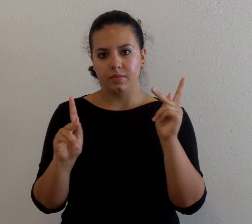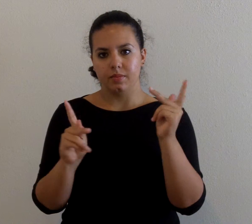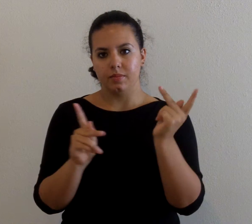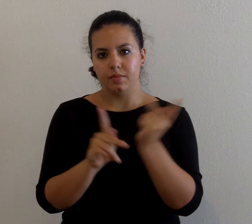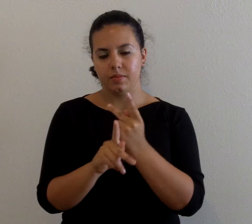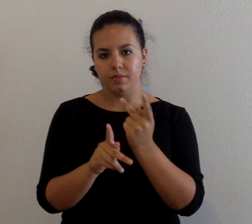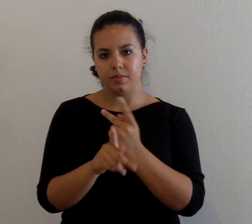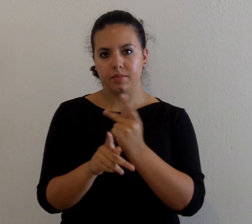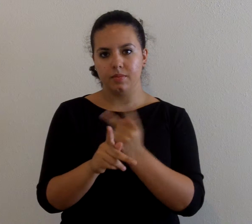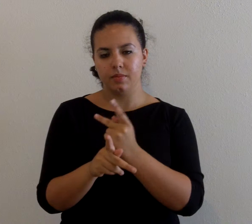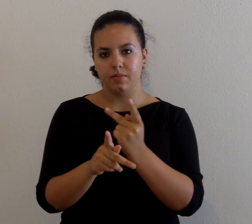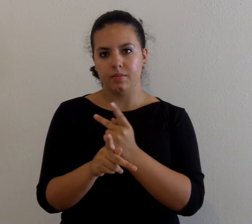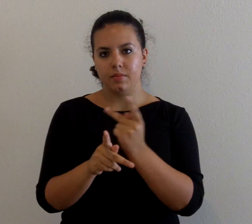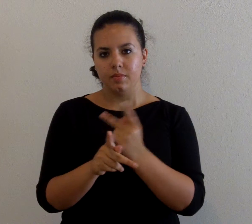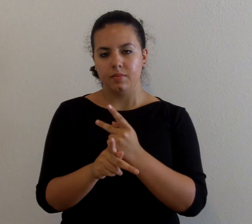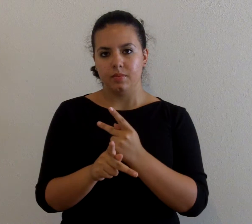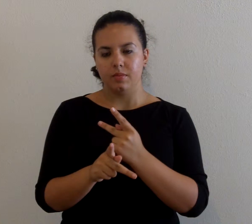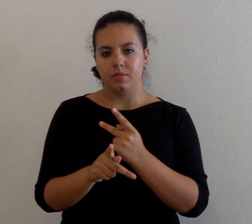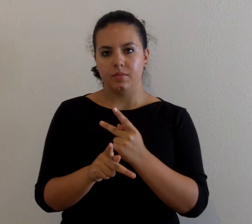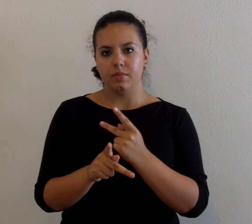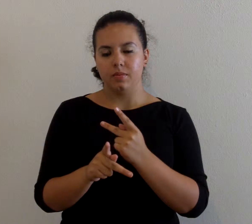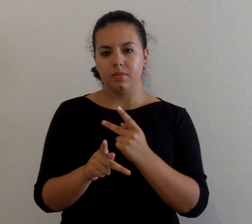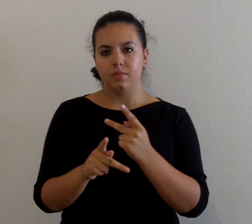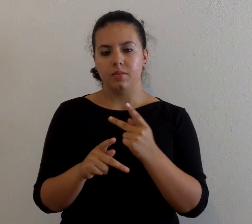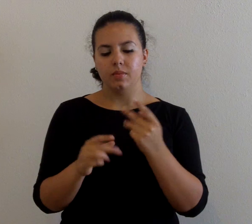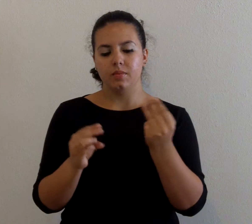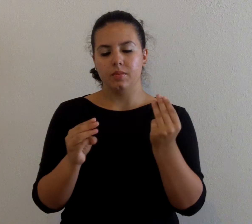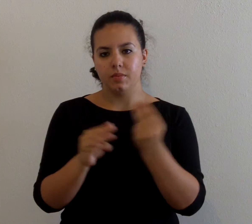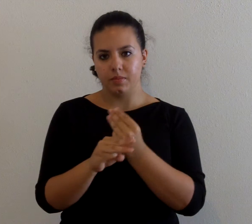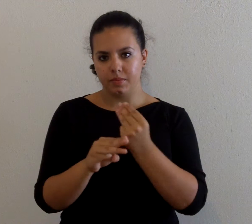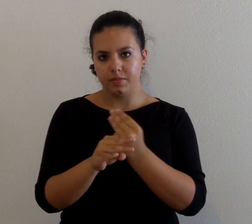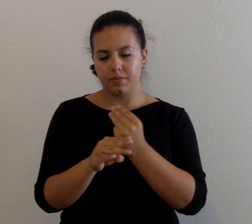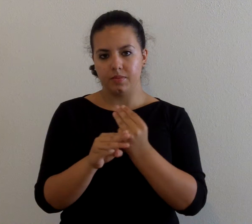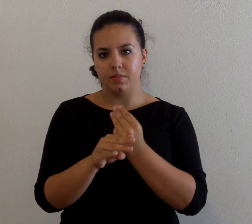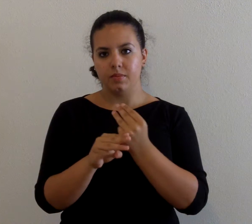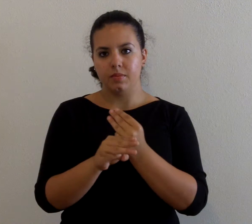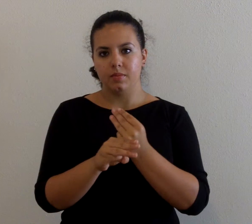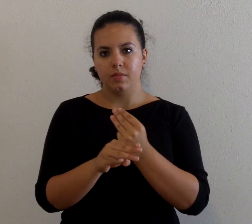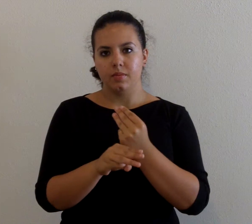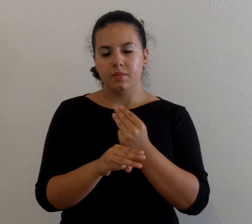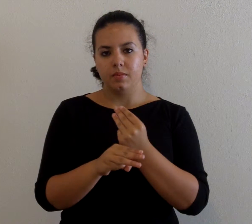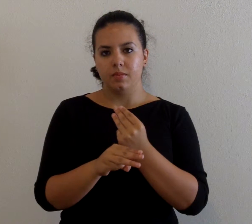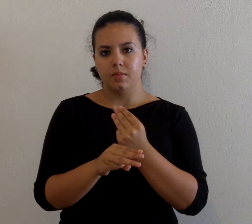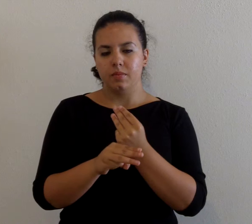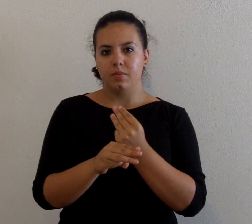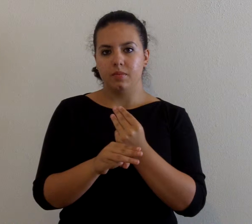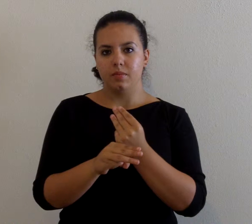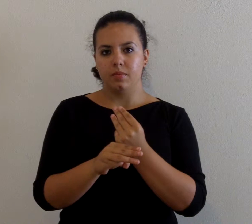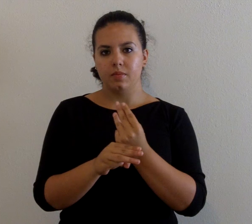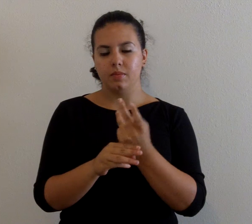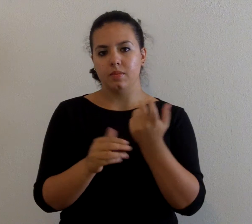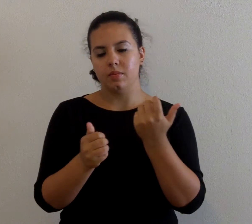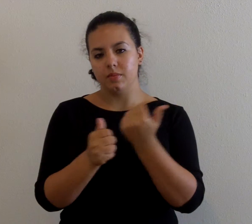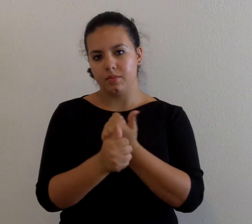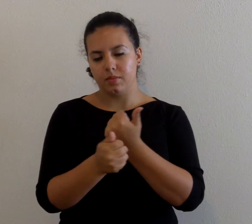problem, figure. We're figuring. So then you have math. You're not responsible for it, but you also have algebra.